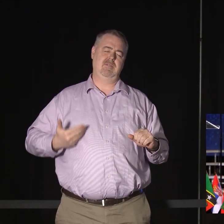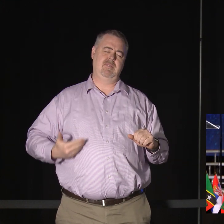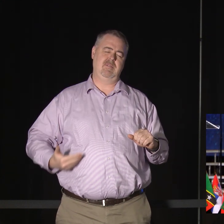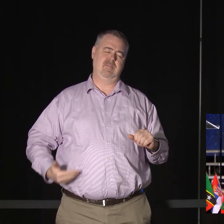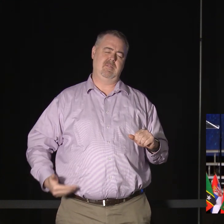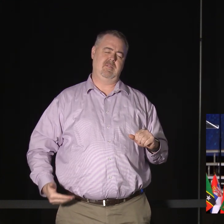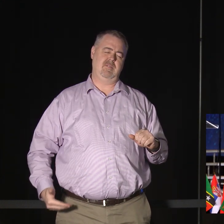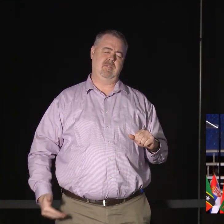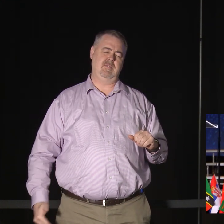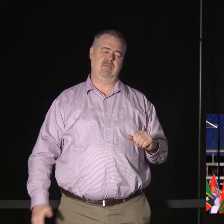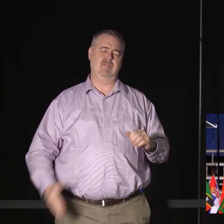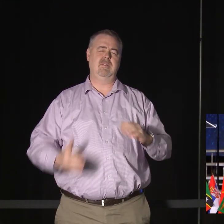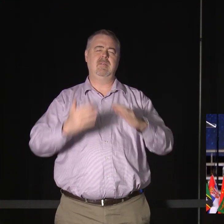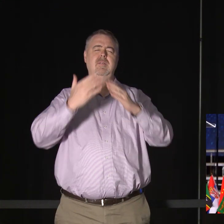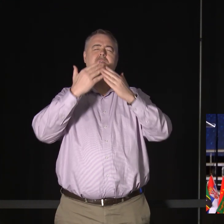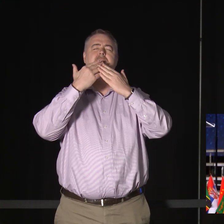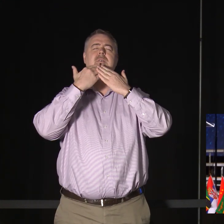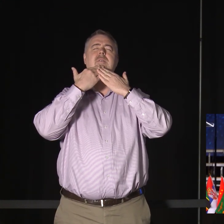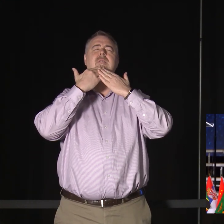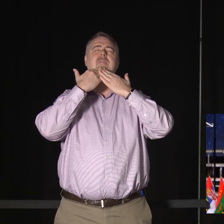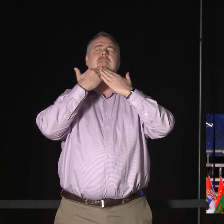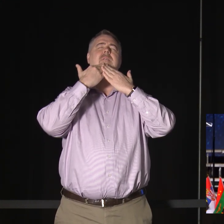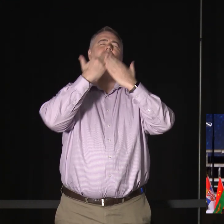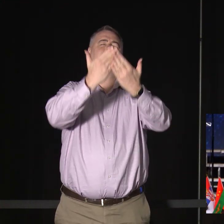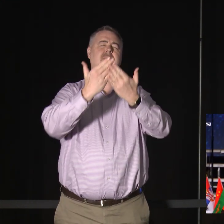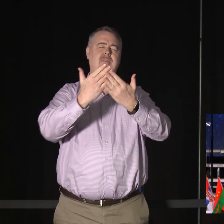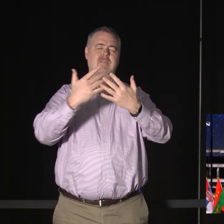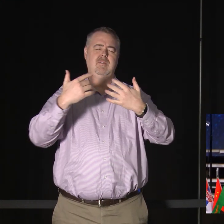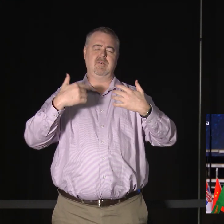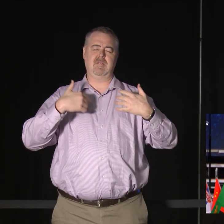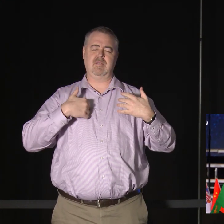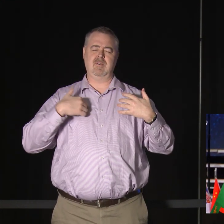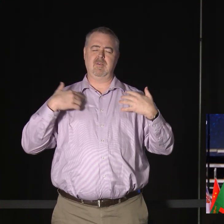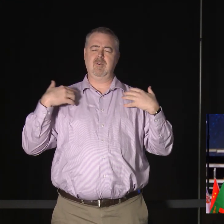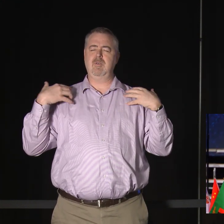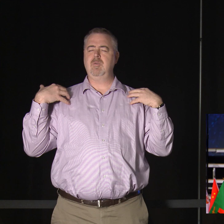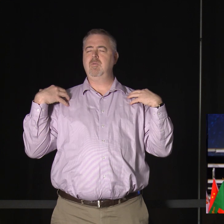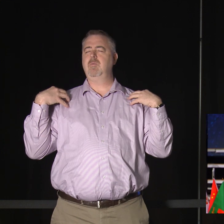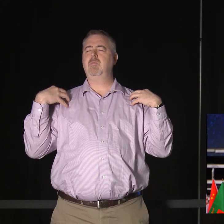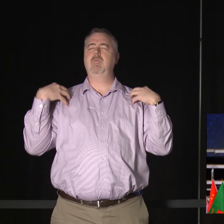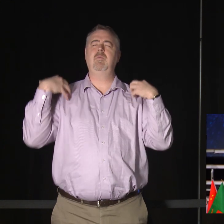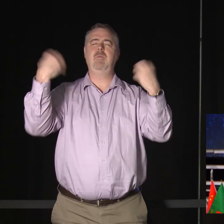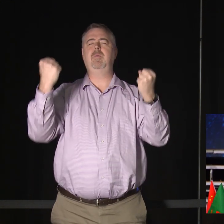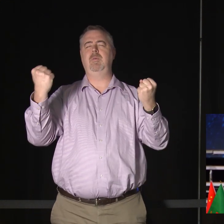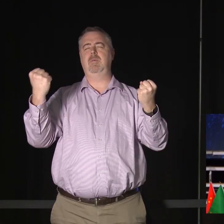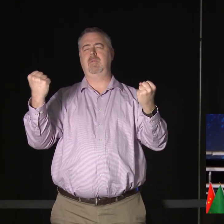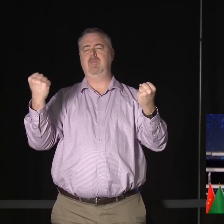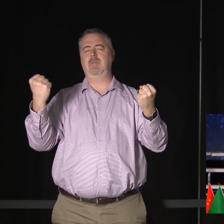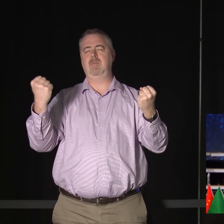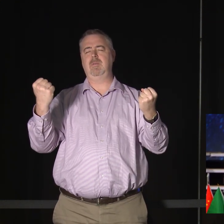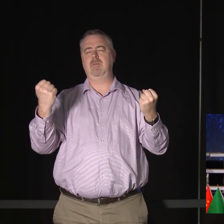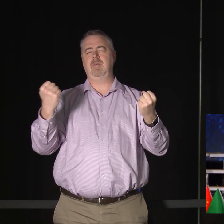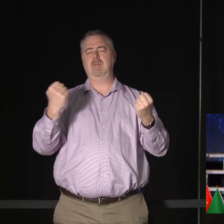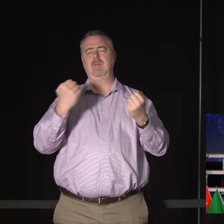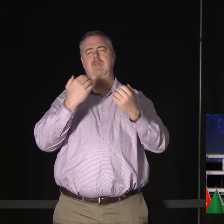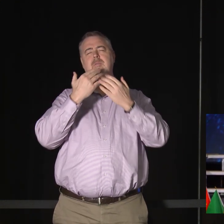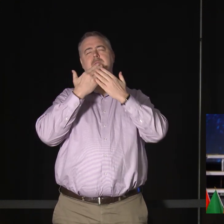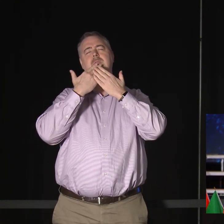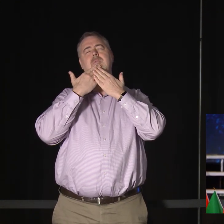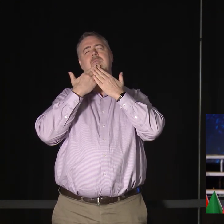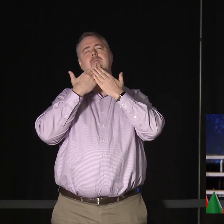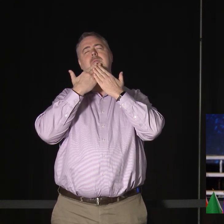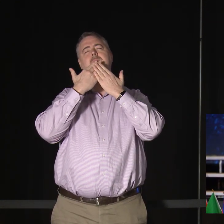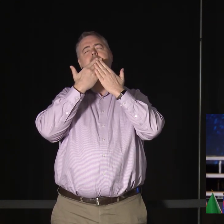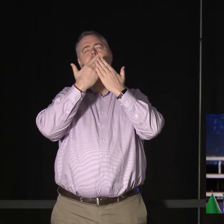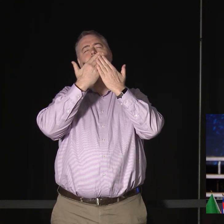Thank you, Lord, for making me whole. Thank